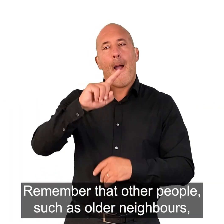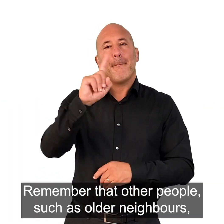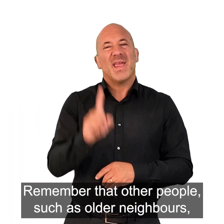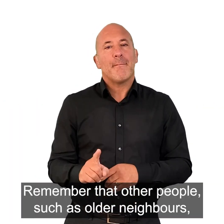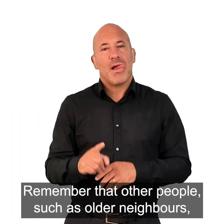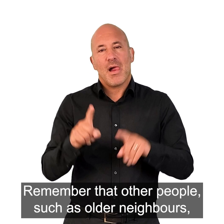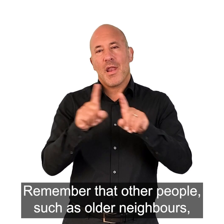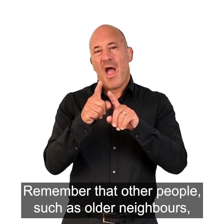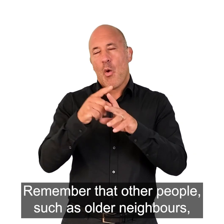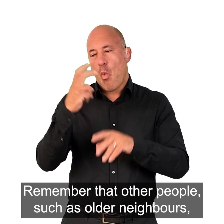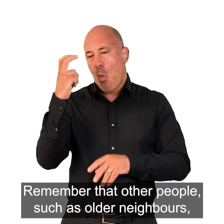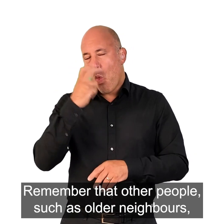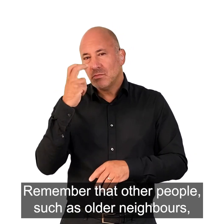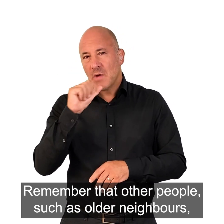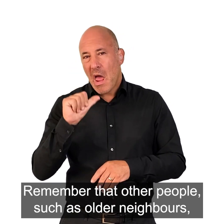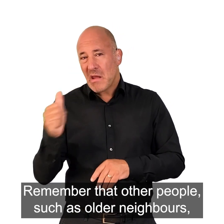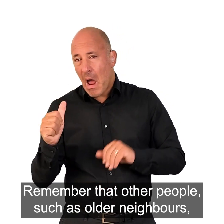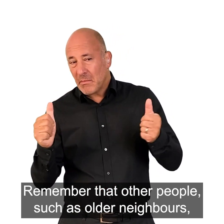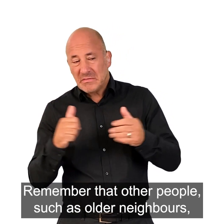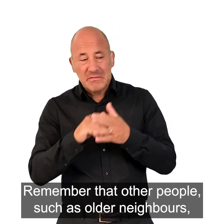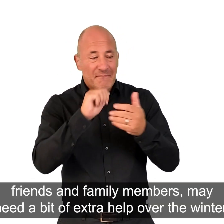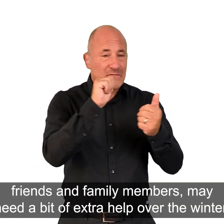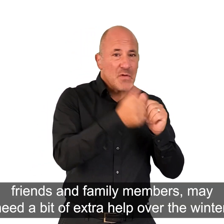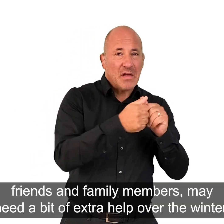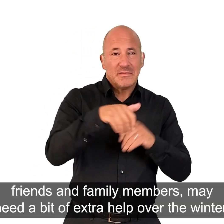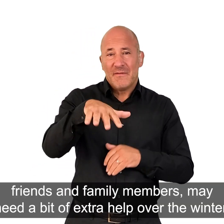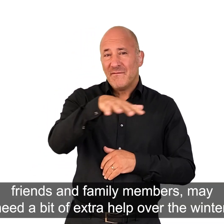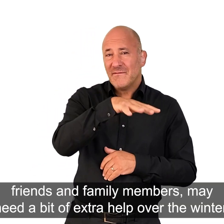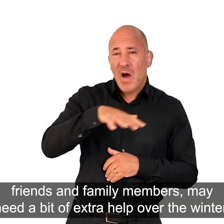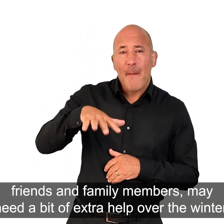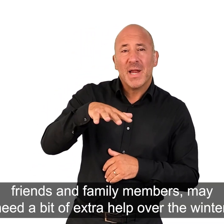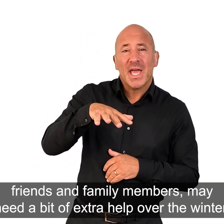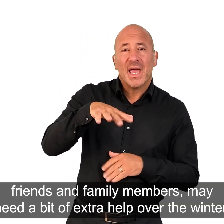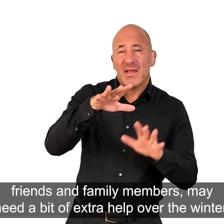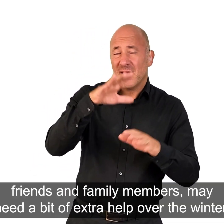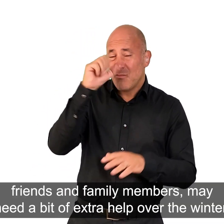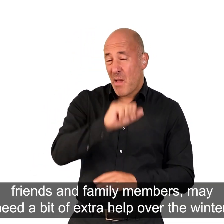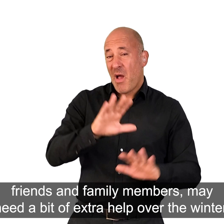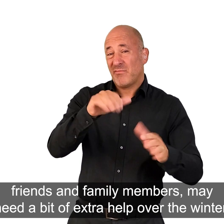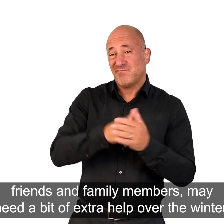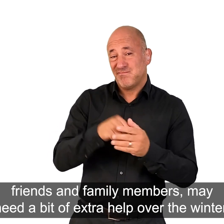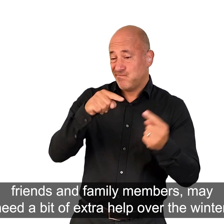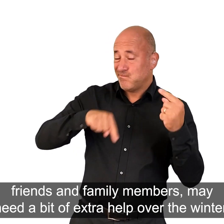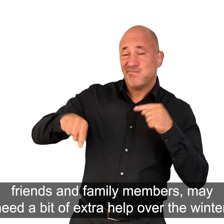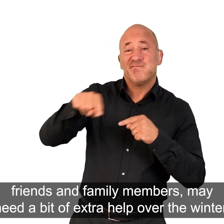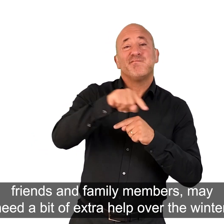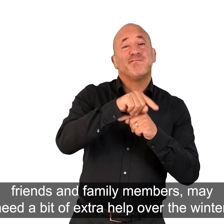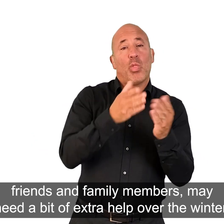Remember that other people, such as older neighbours, friends and family members, may need a bit of extra help over the